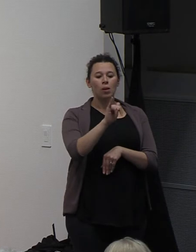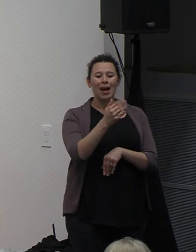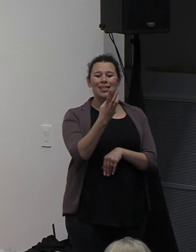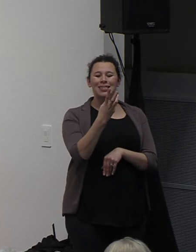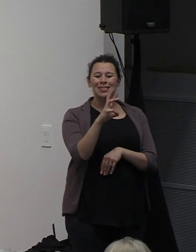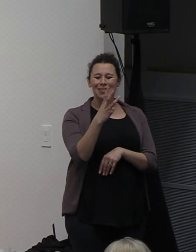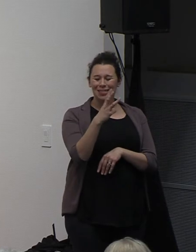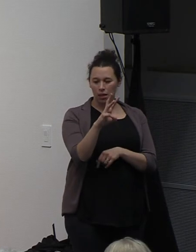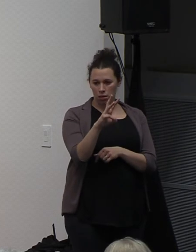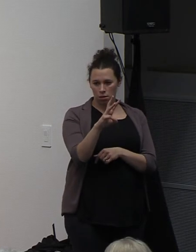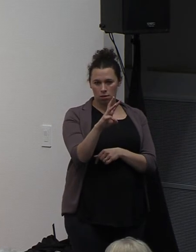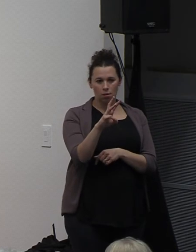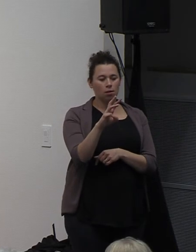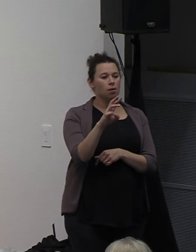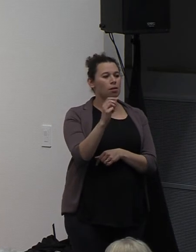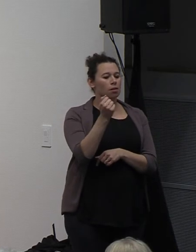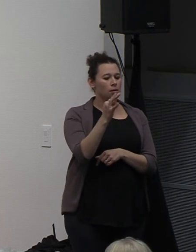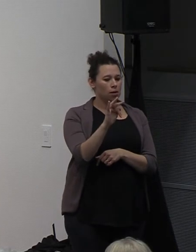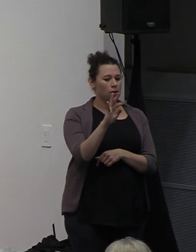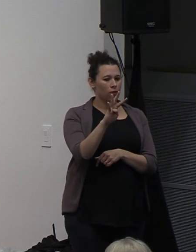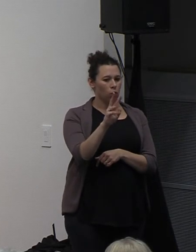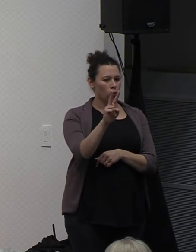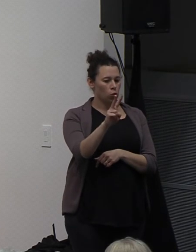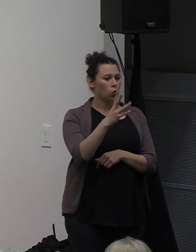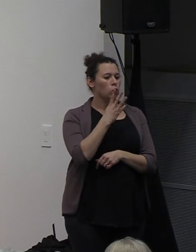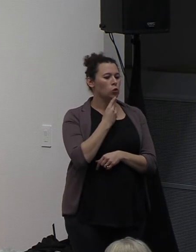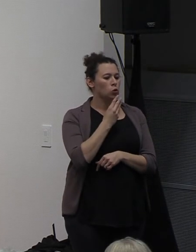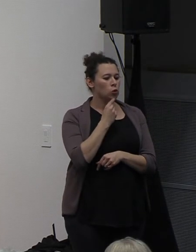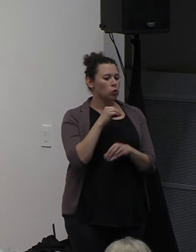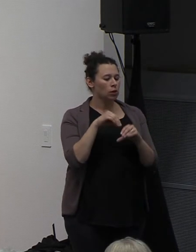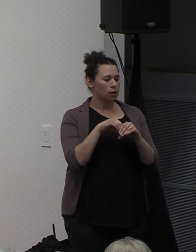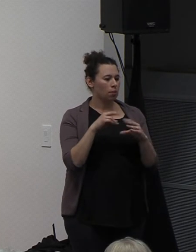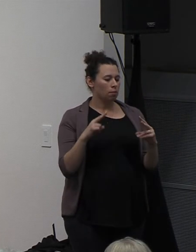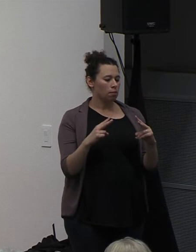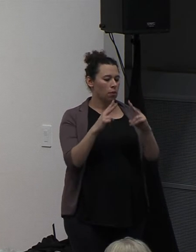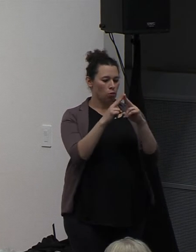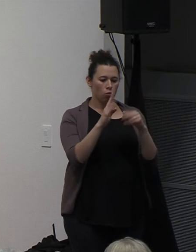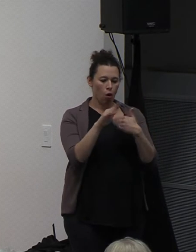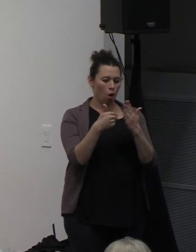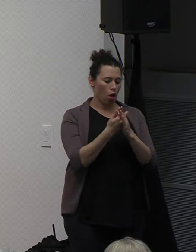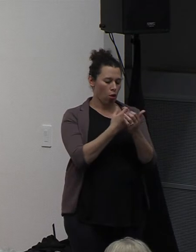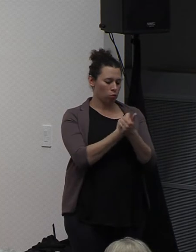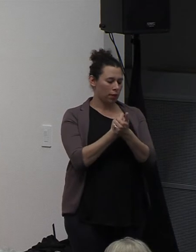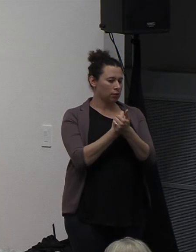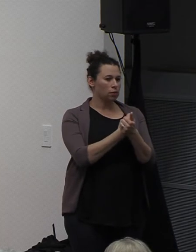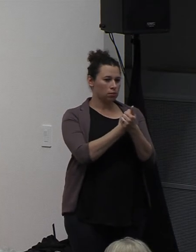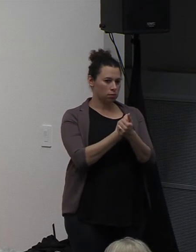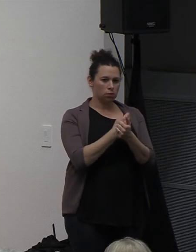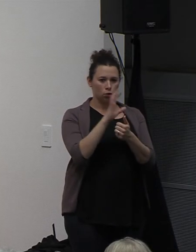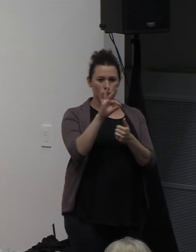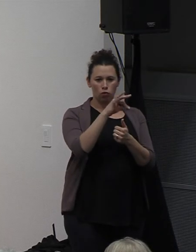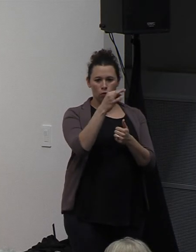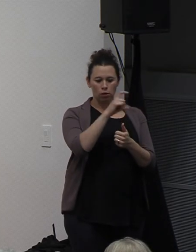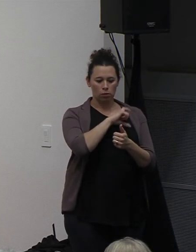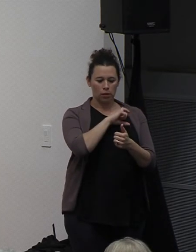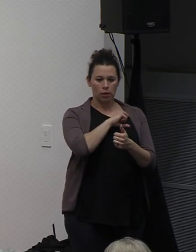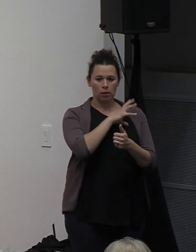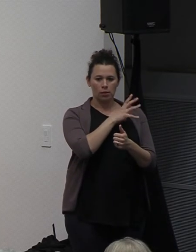1942, the Jews in Paris were arrested by the French police and the Nazis.